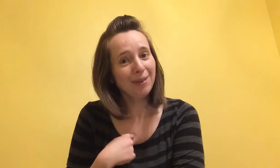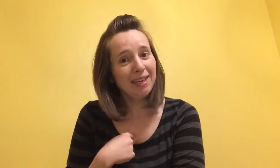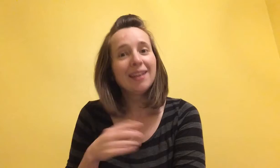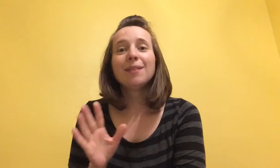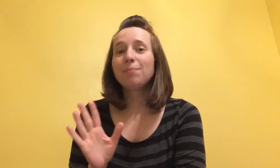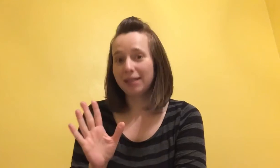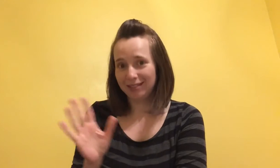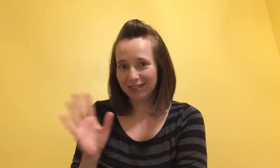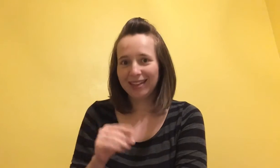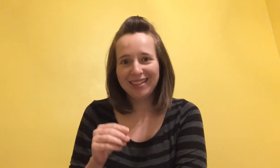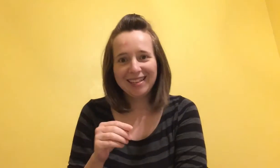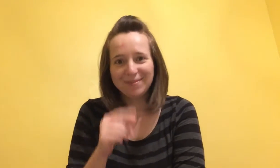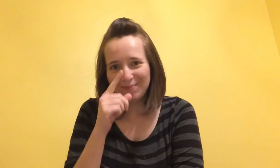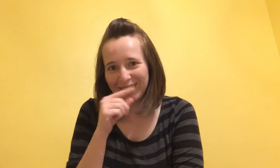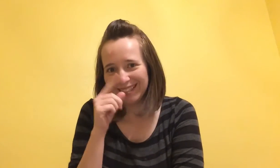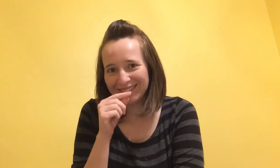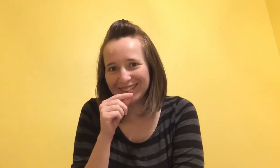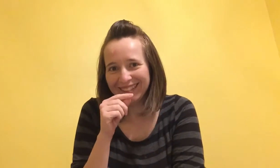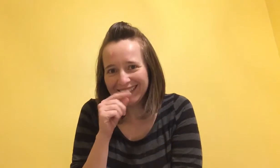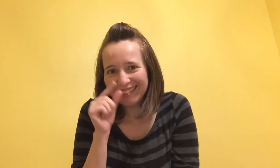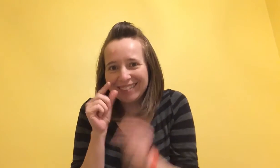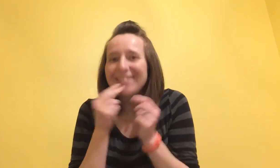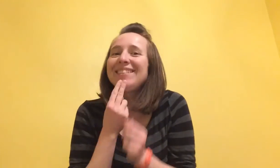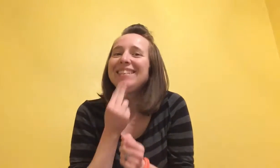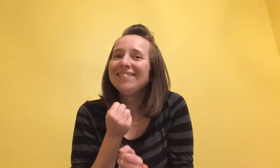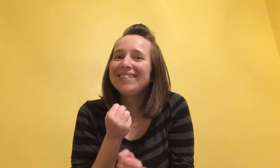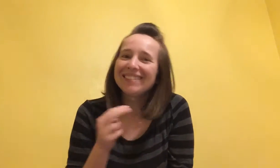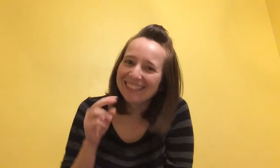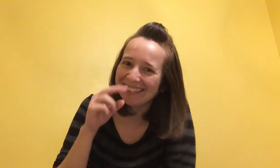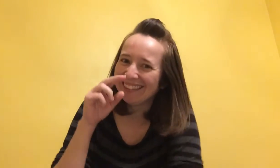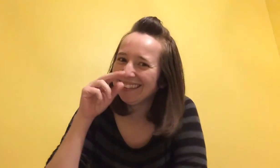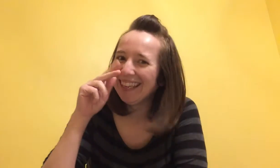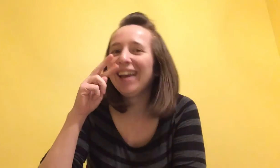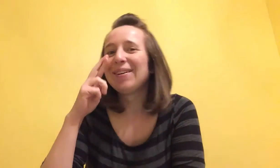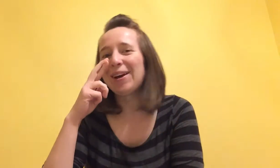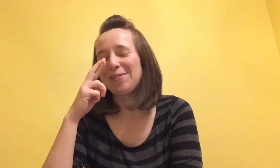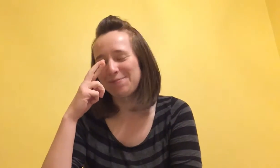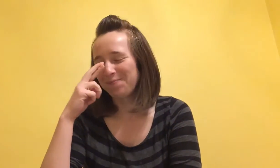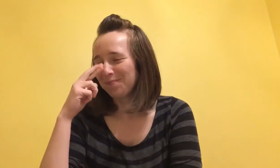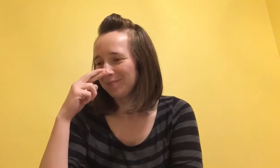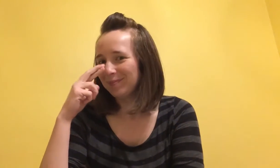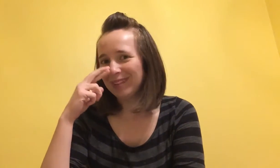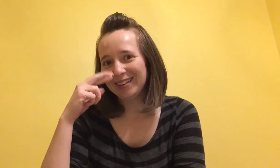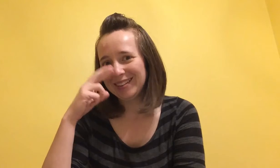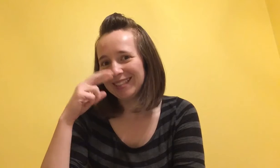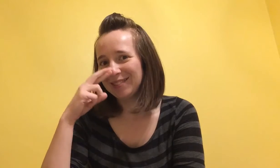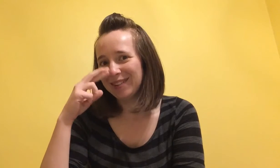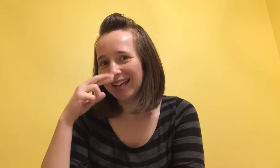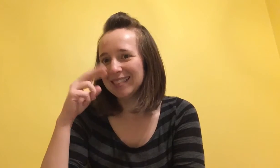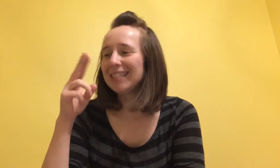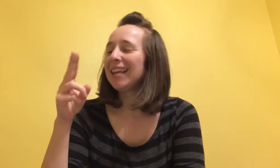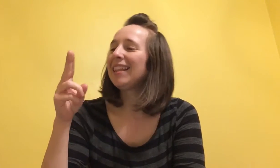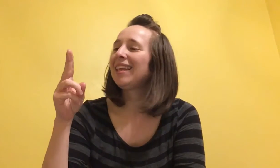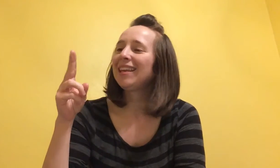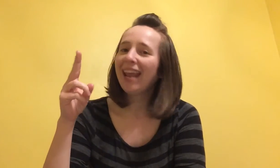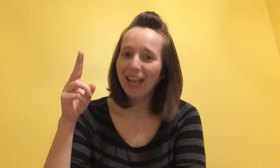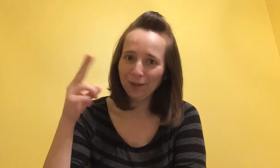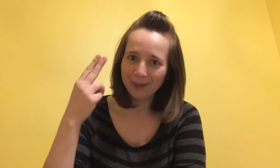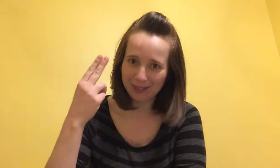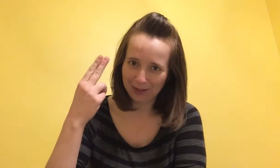me. But I think mice are really just so cute. But that's a rat. And then